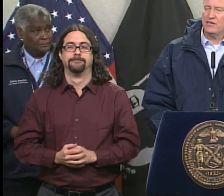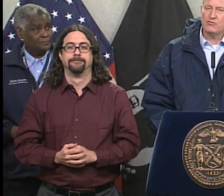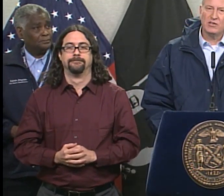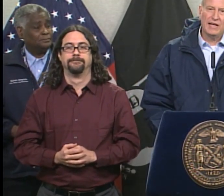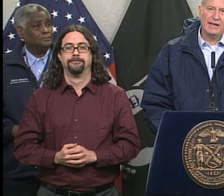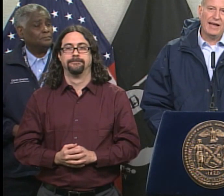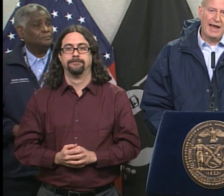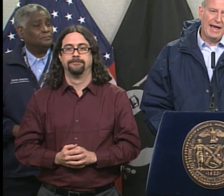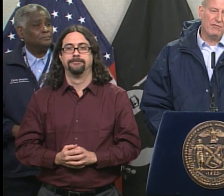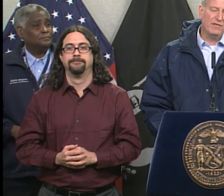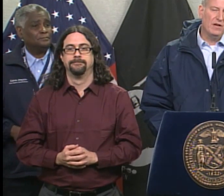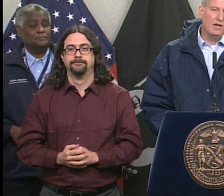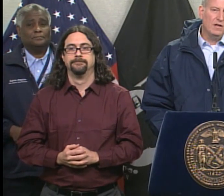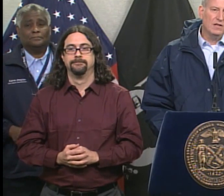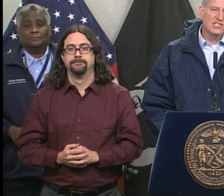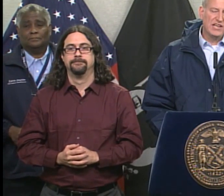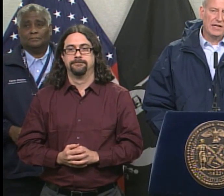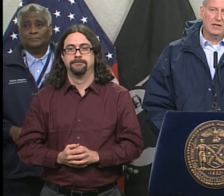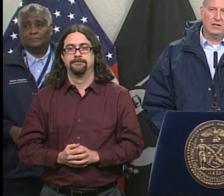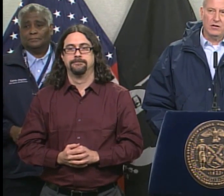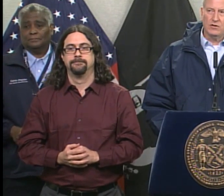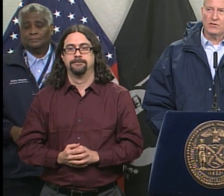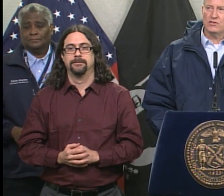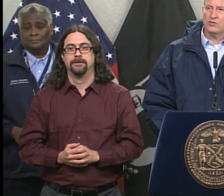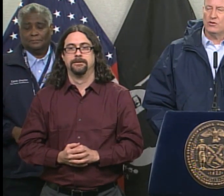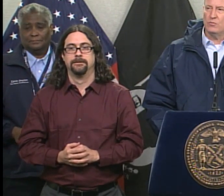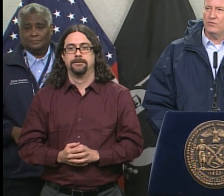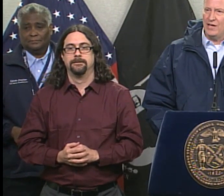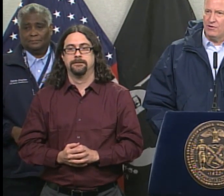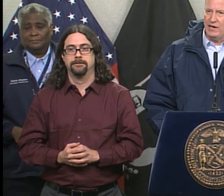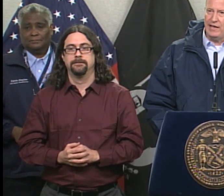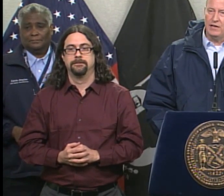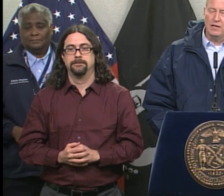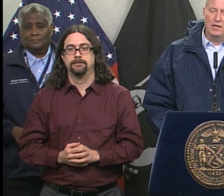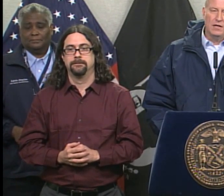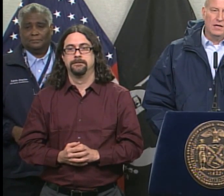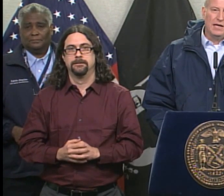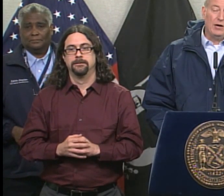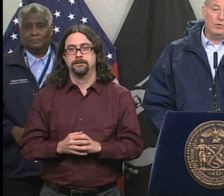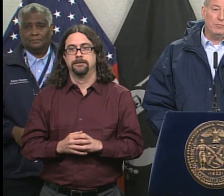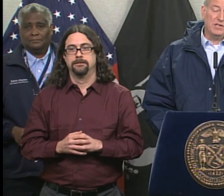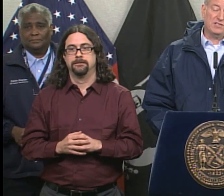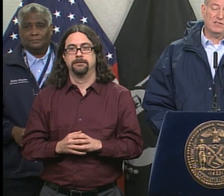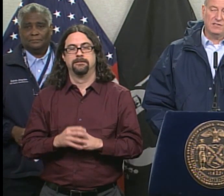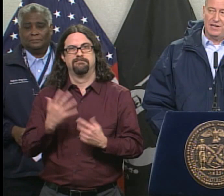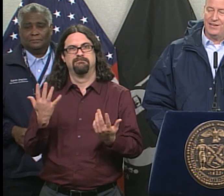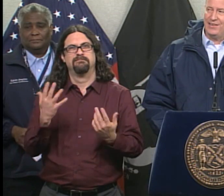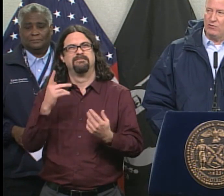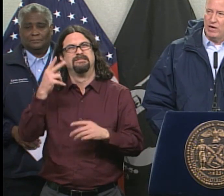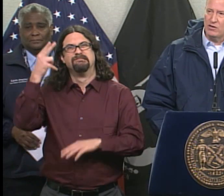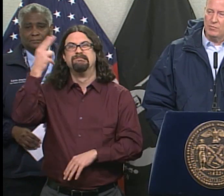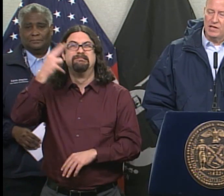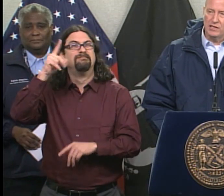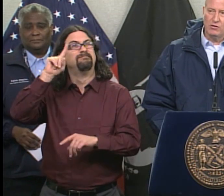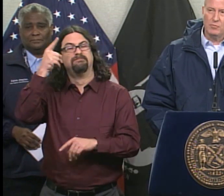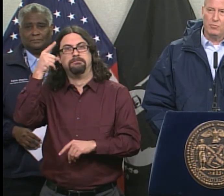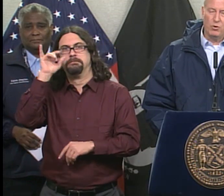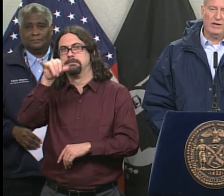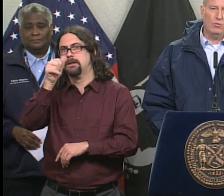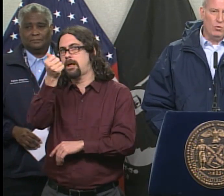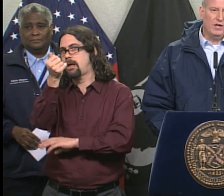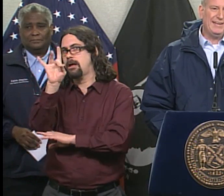a century and a half. Second largest snowstorm we've ever had, and we missed setting that record by